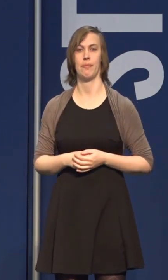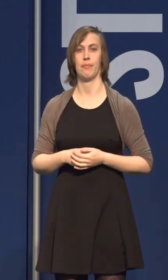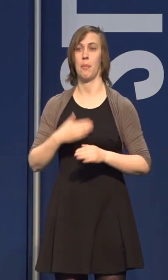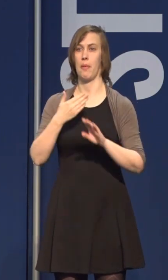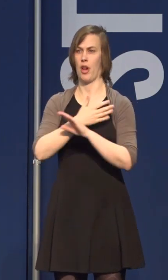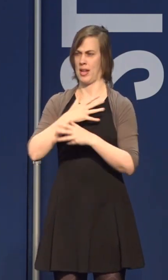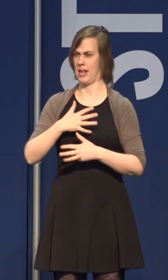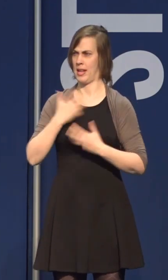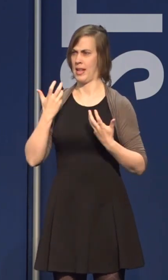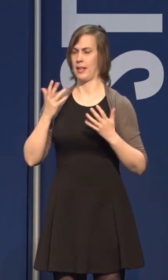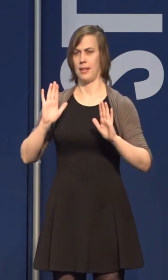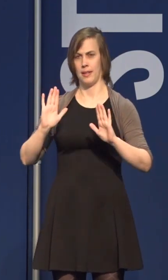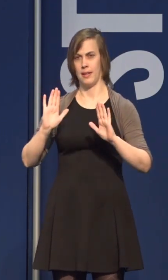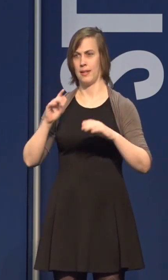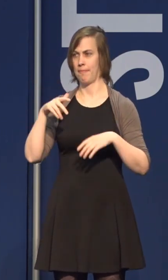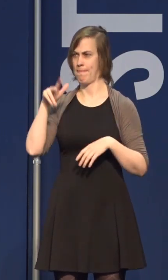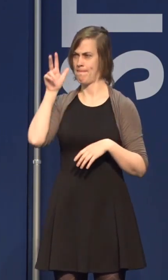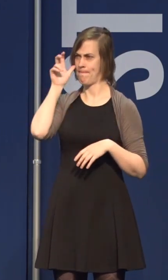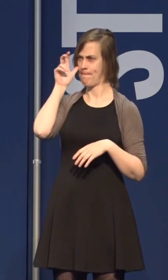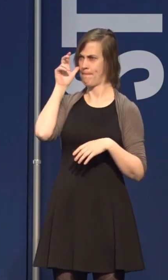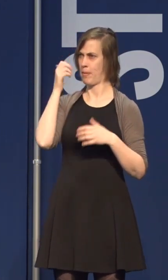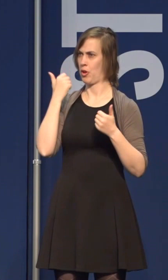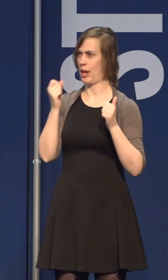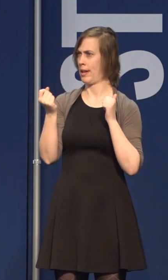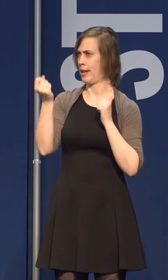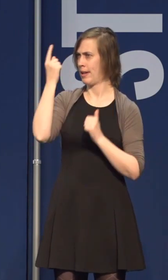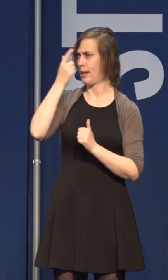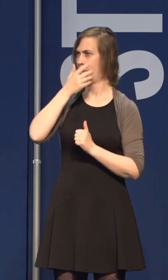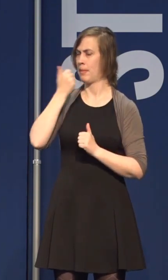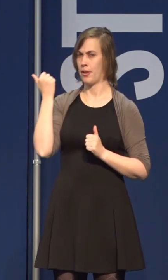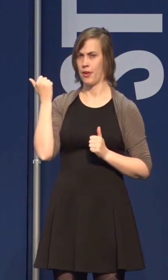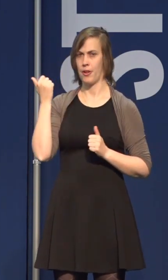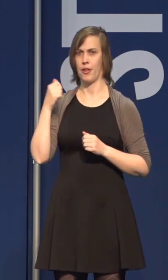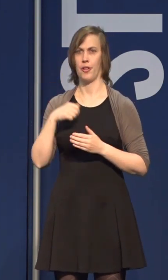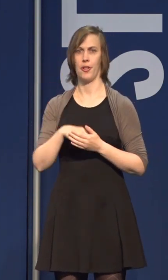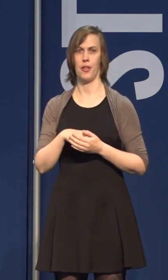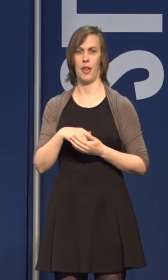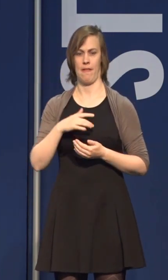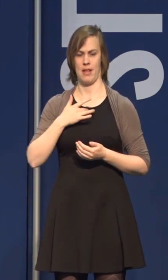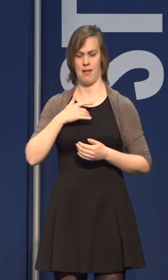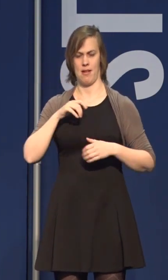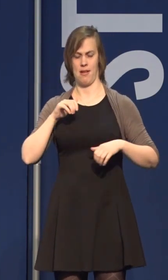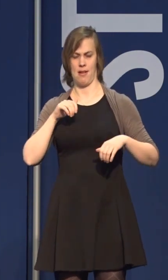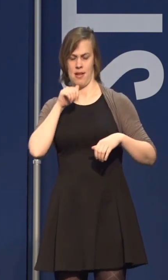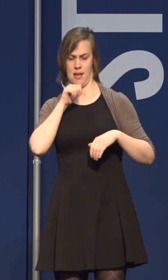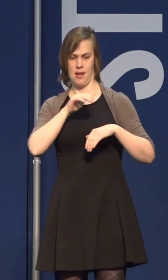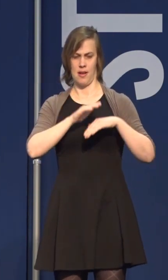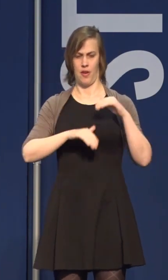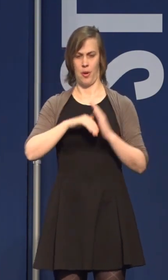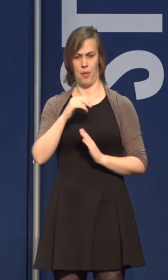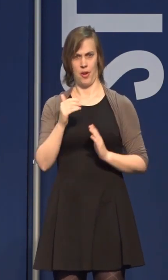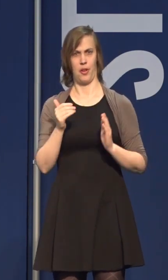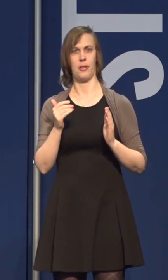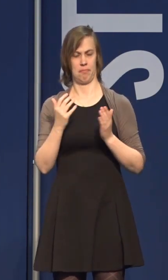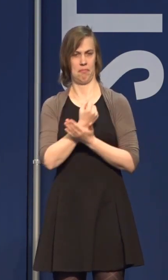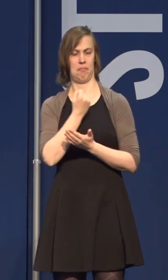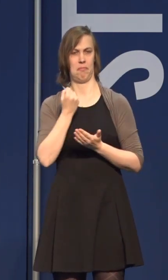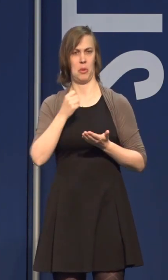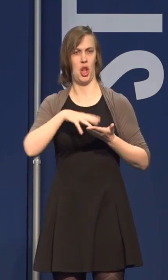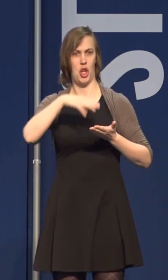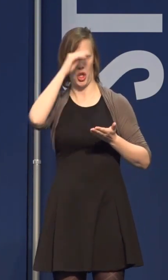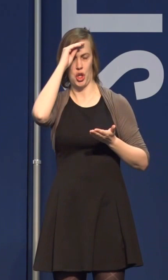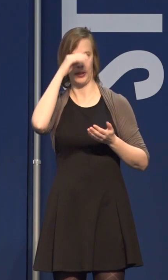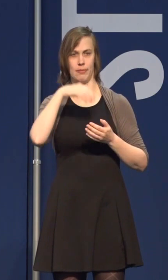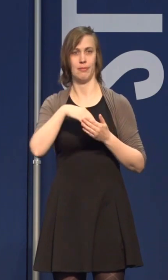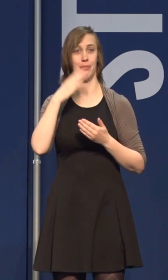seek to understand, learn from new and uncomfortable angles, And know that no one is silent, though many are